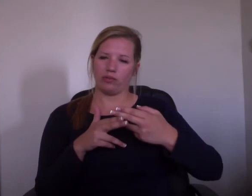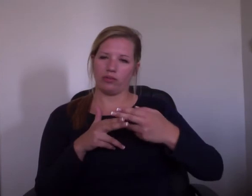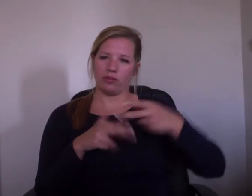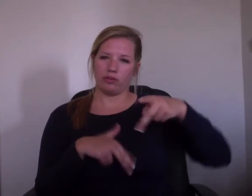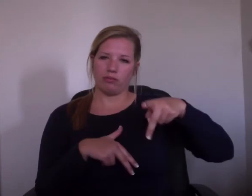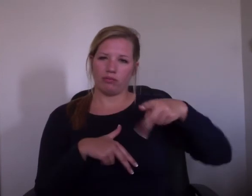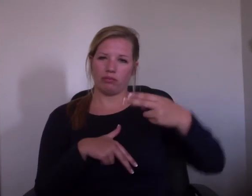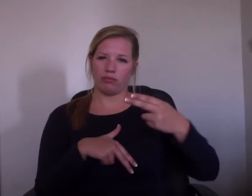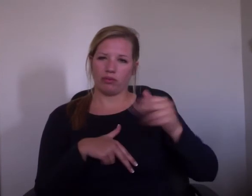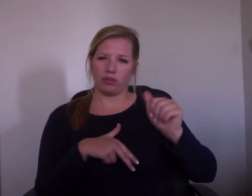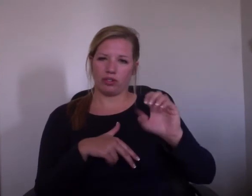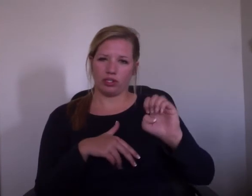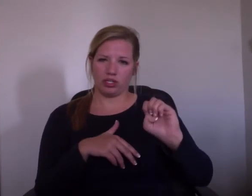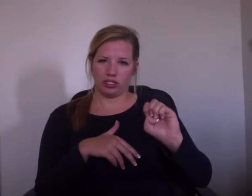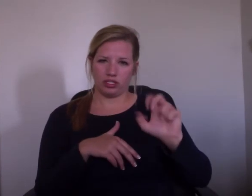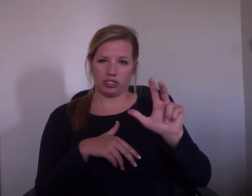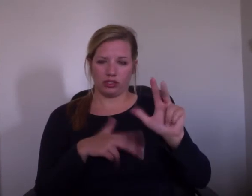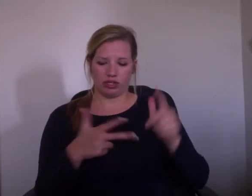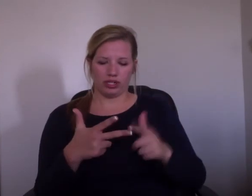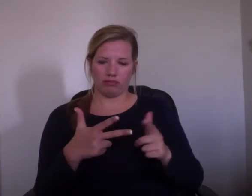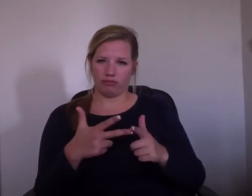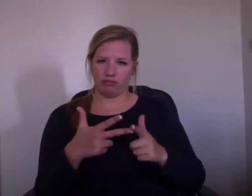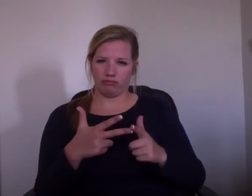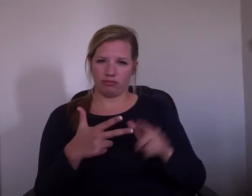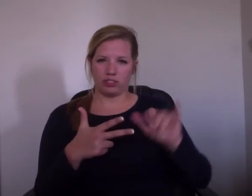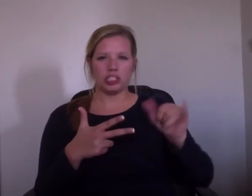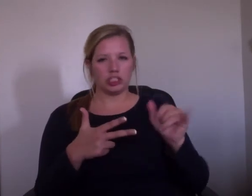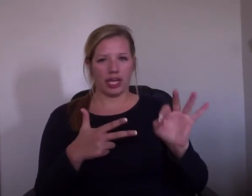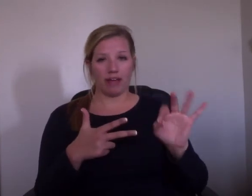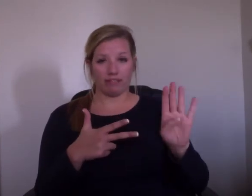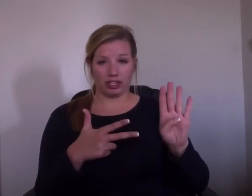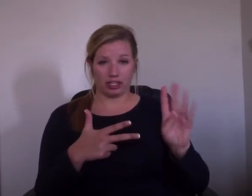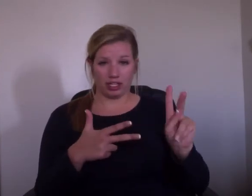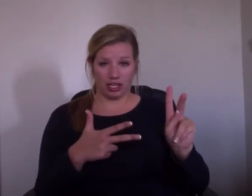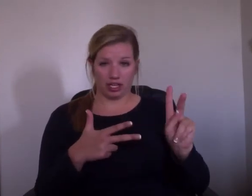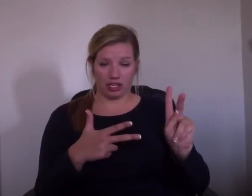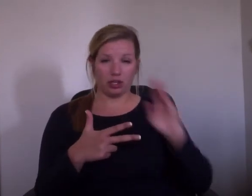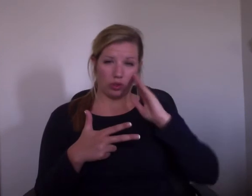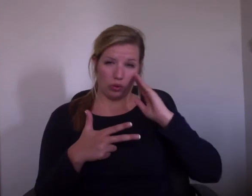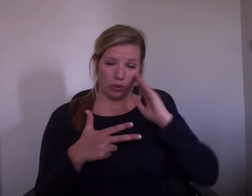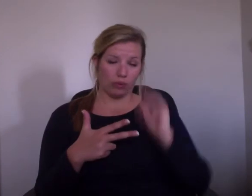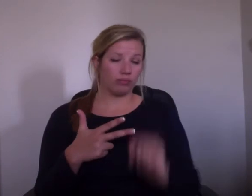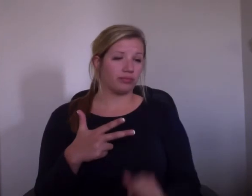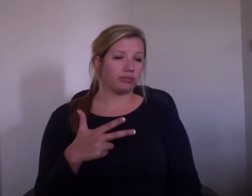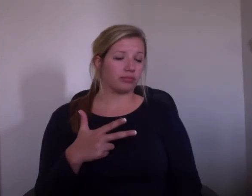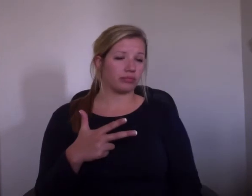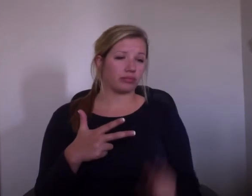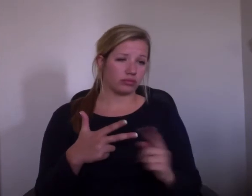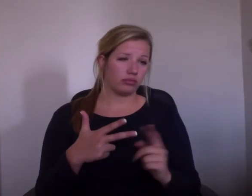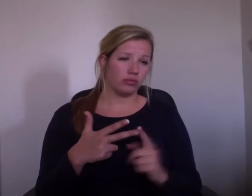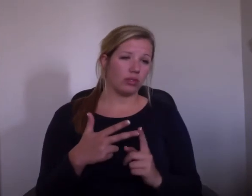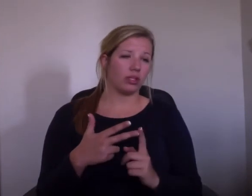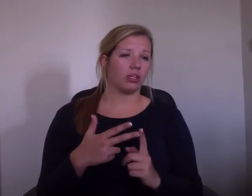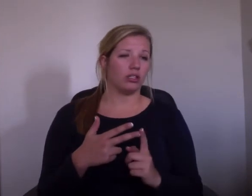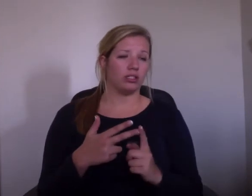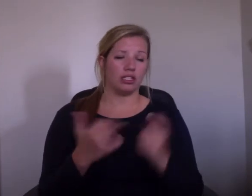JFK's counterinsurgency phase. So the U.S. is involved during this phase through a new doctrine